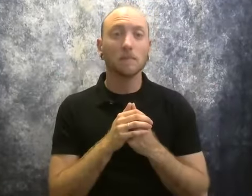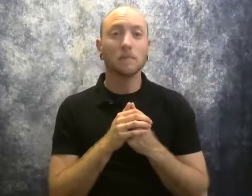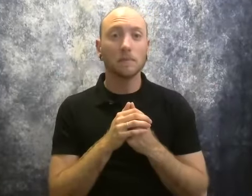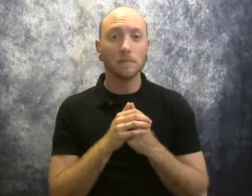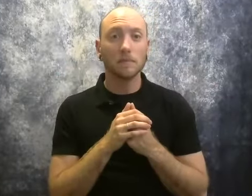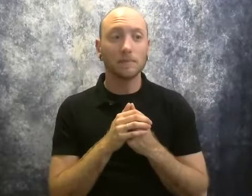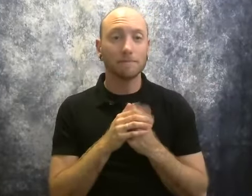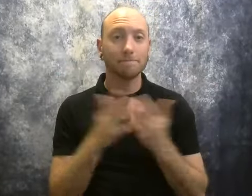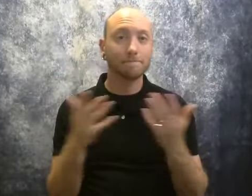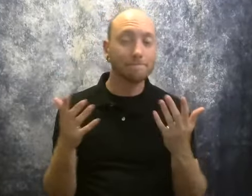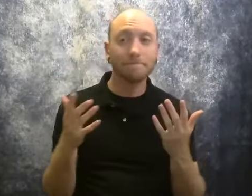I was, don't